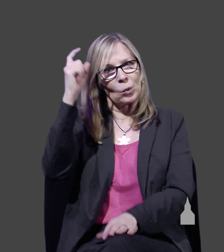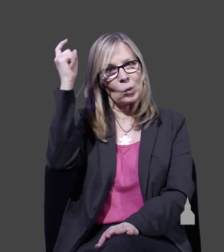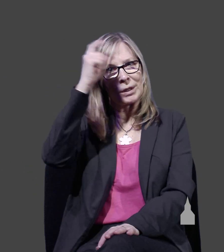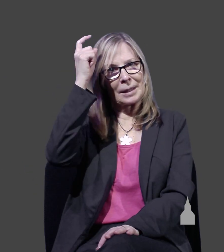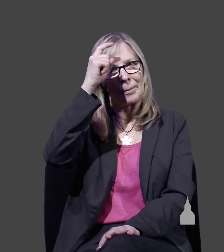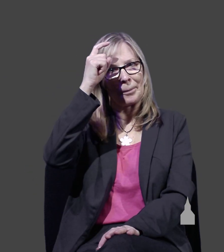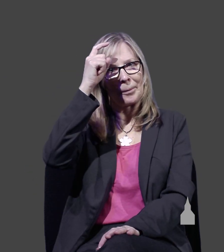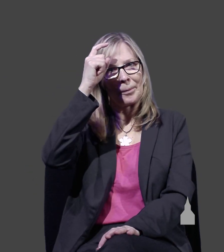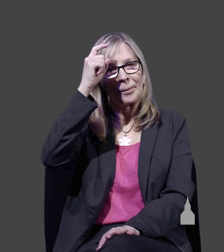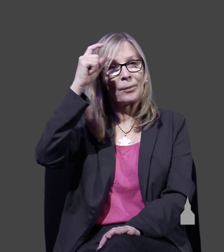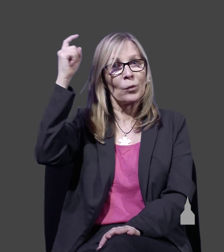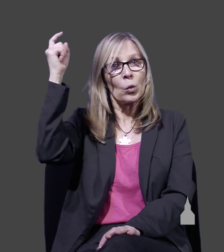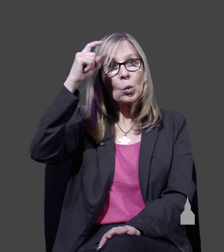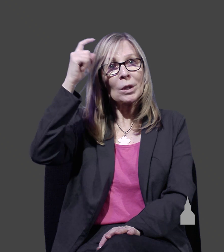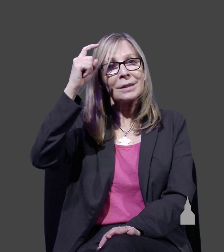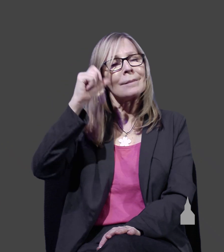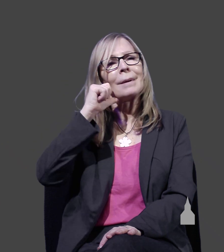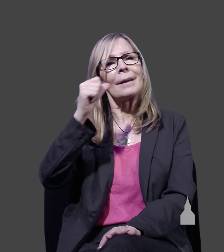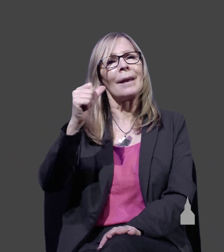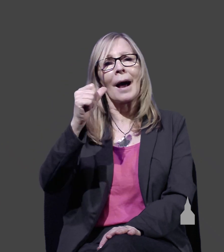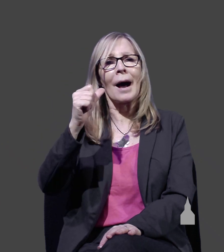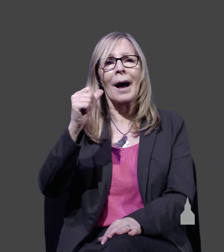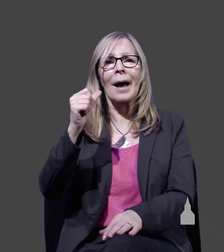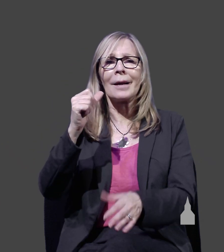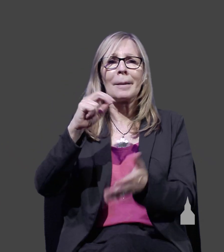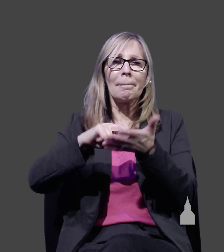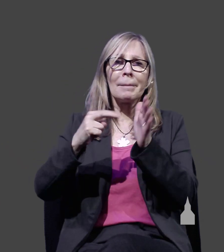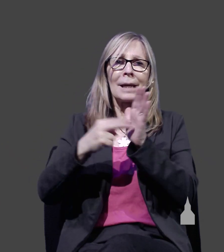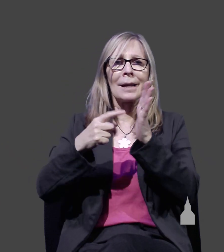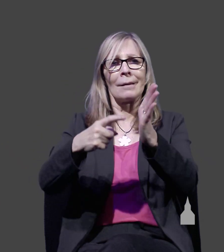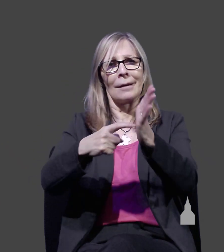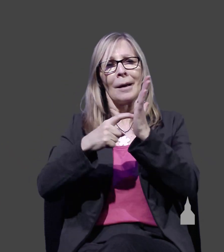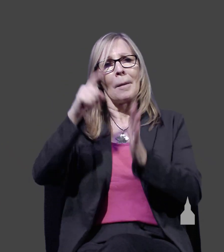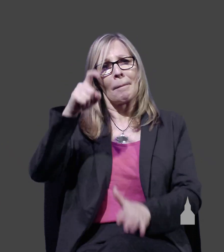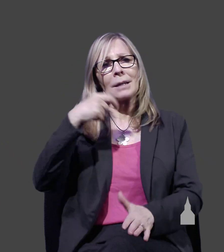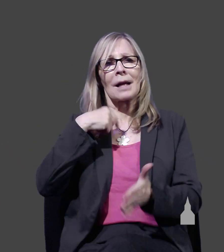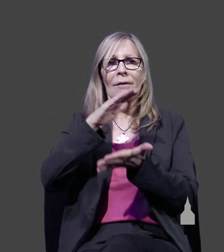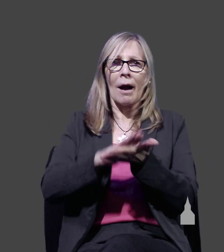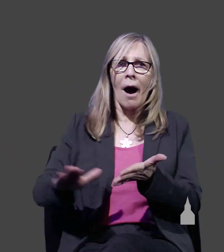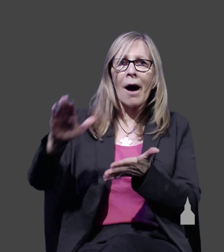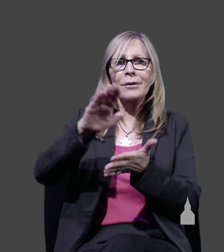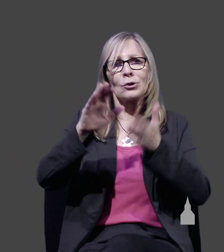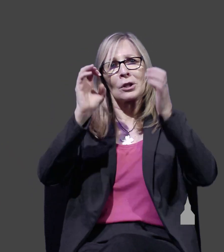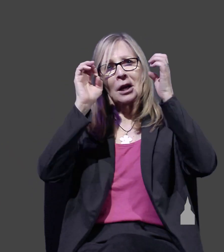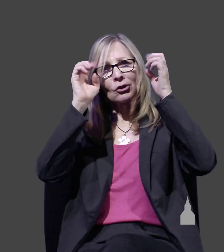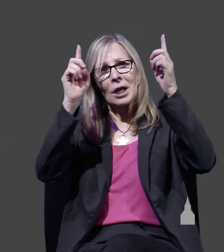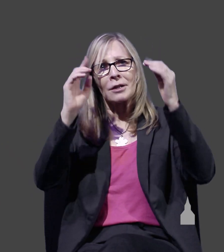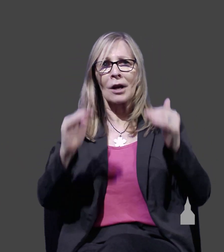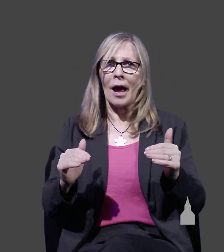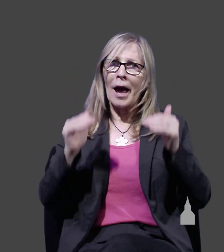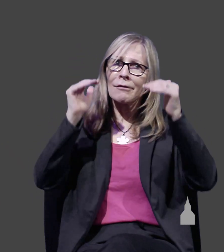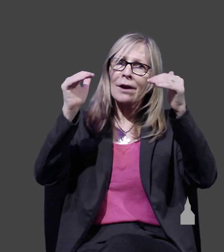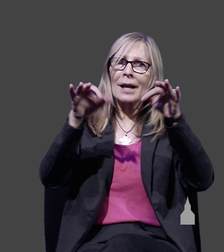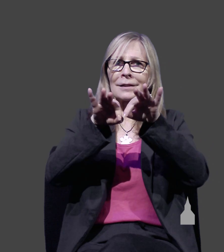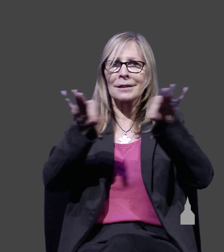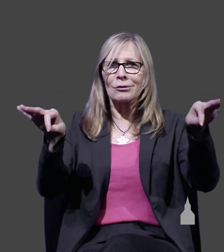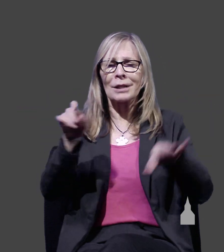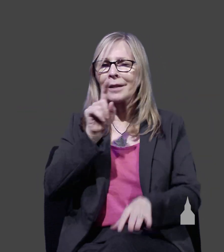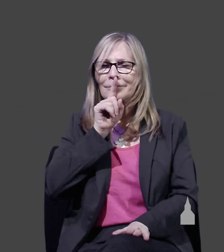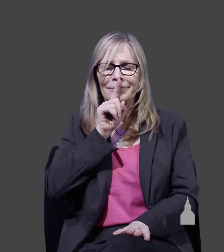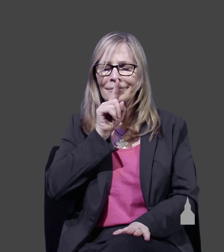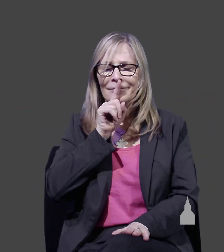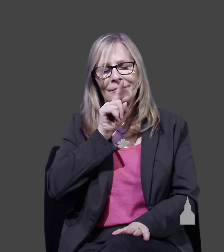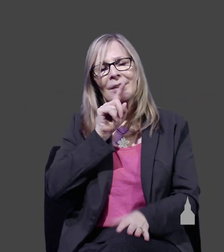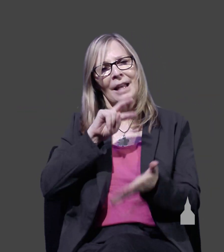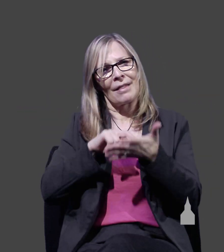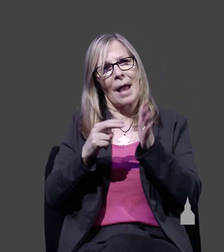wisdom isn't something that has to do with advanced degrees or college education. It has to do with the practical application of Scripture